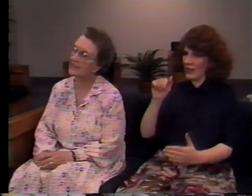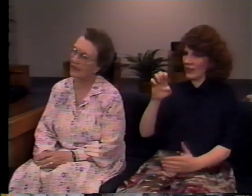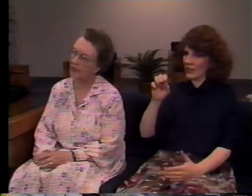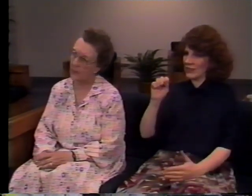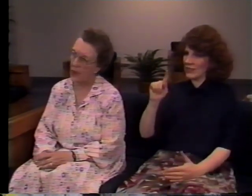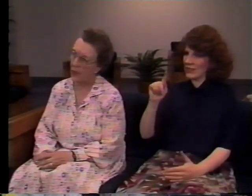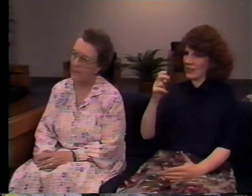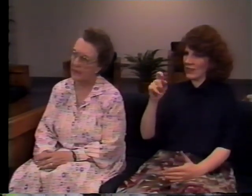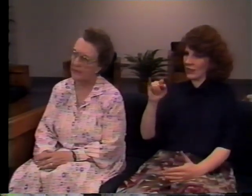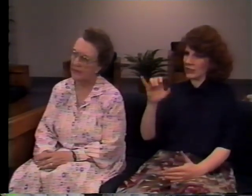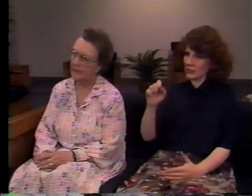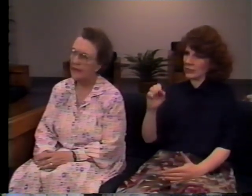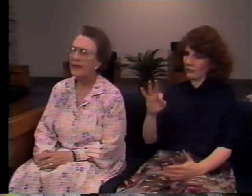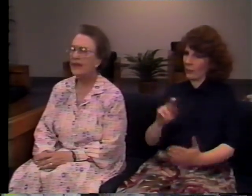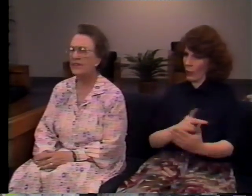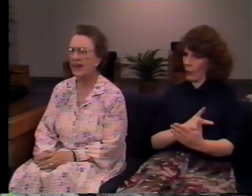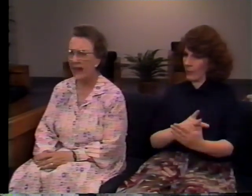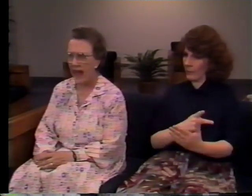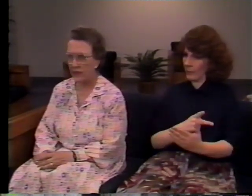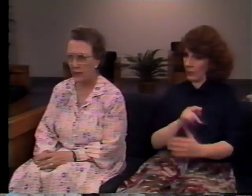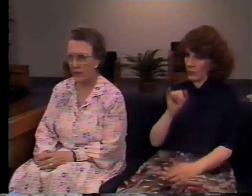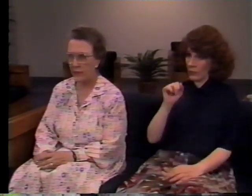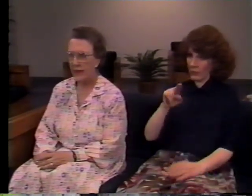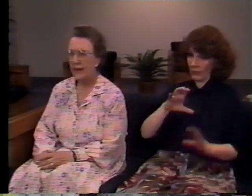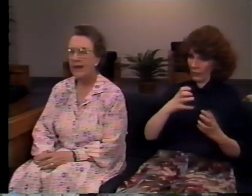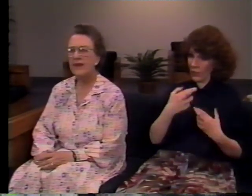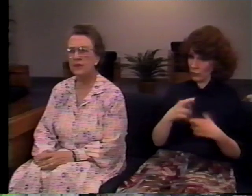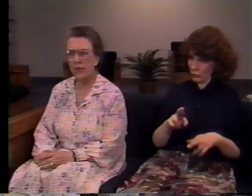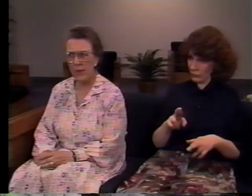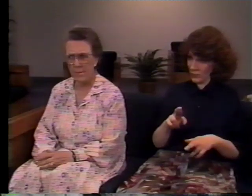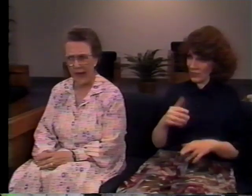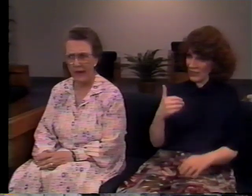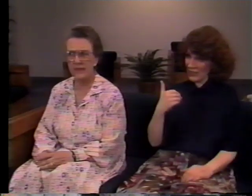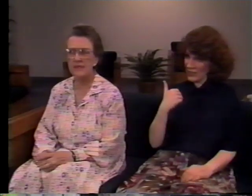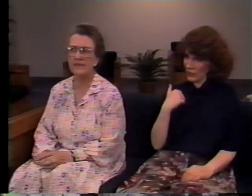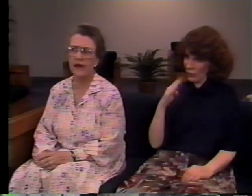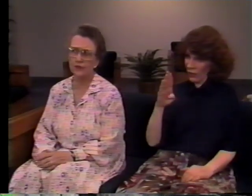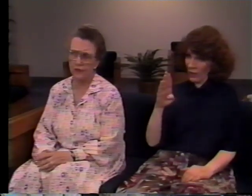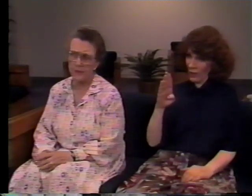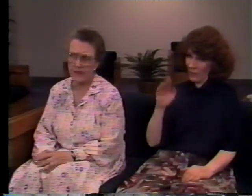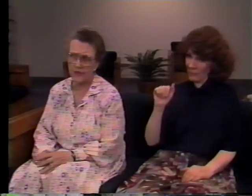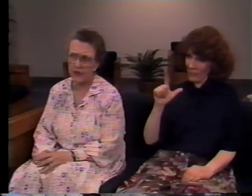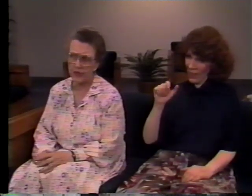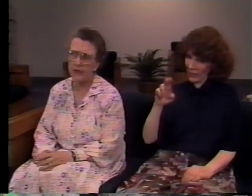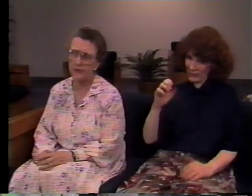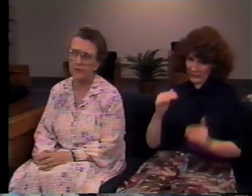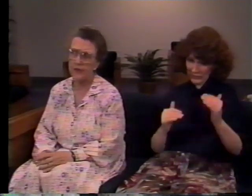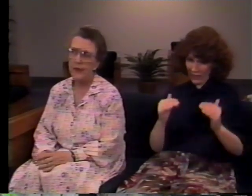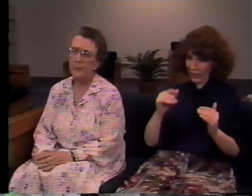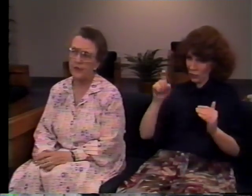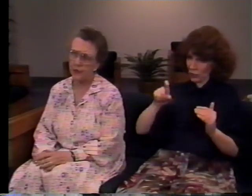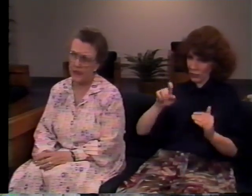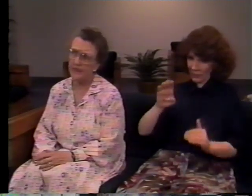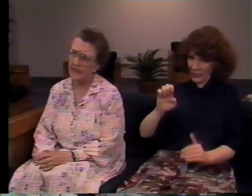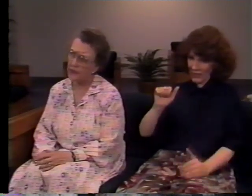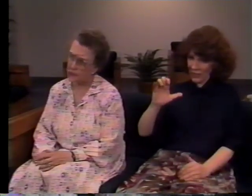of a poem. In the classroom, is there a balance that should be achieved between these